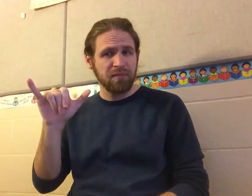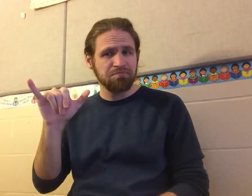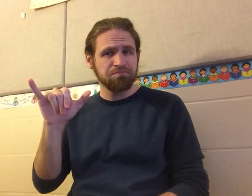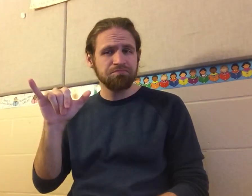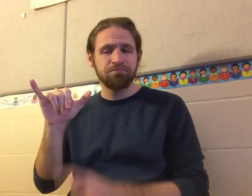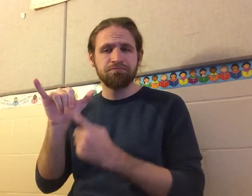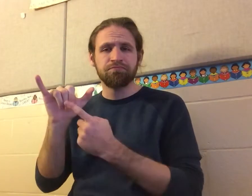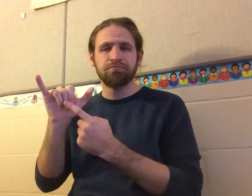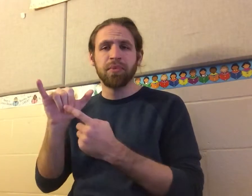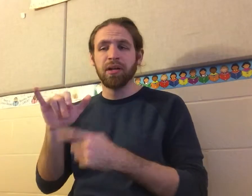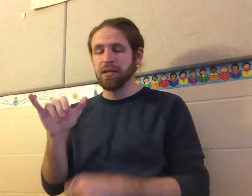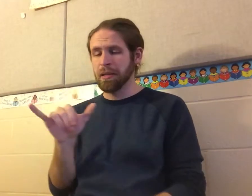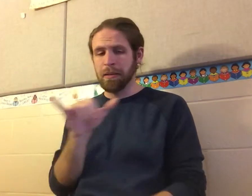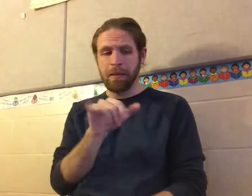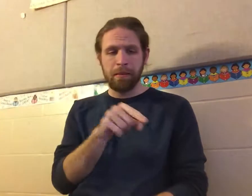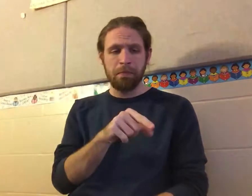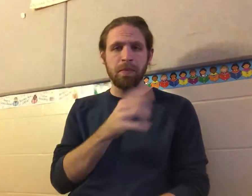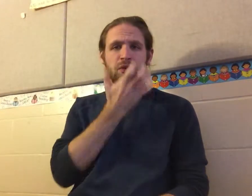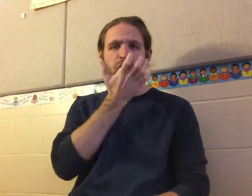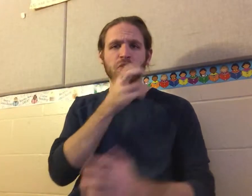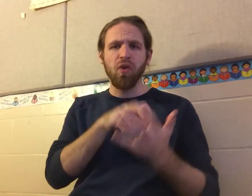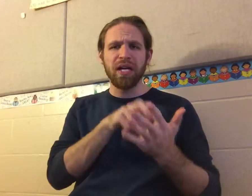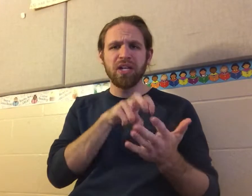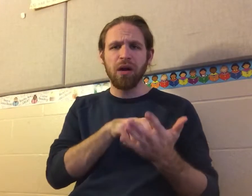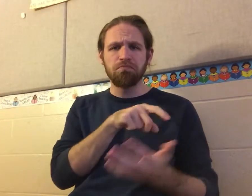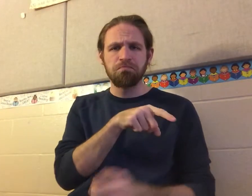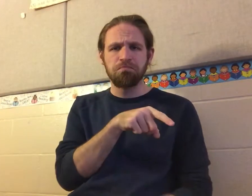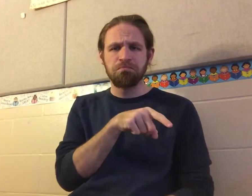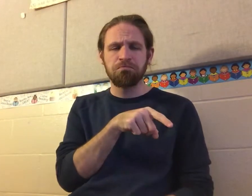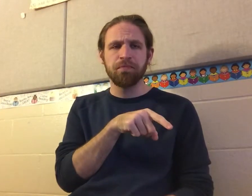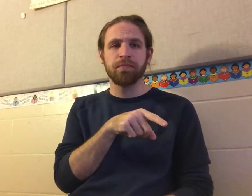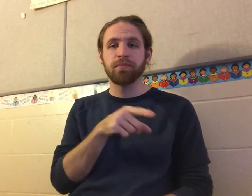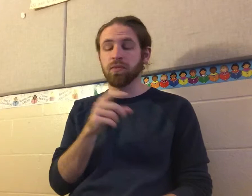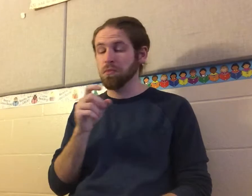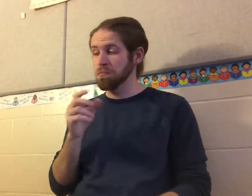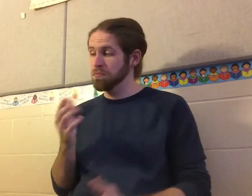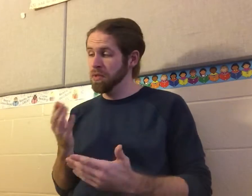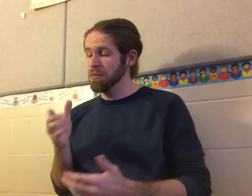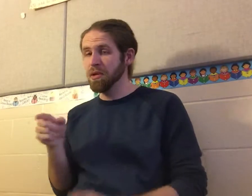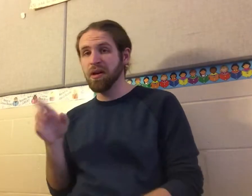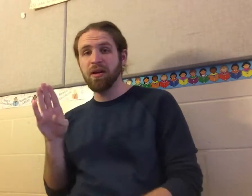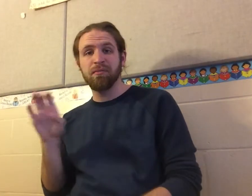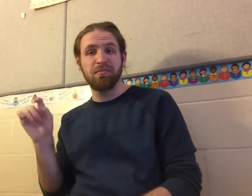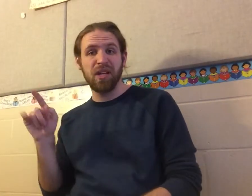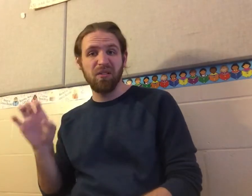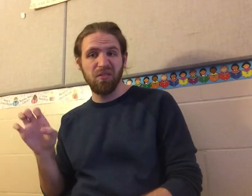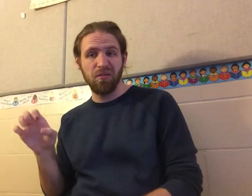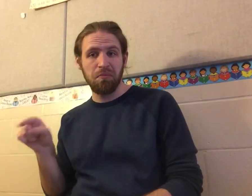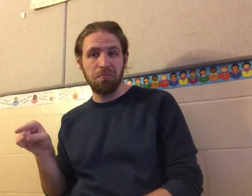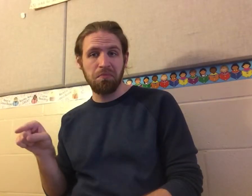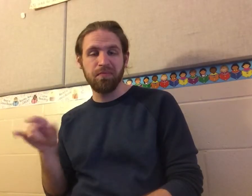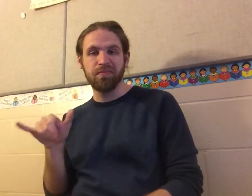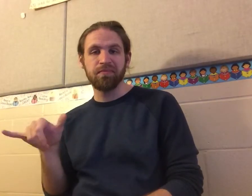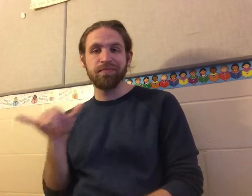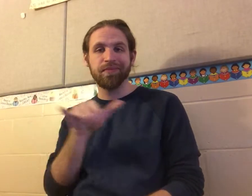is like a grasshopper, or a beetle is like an ant.